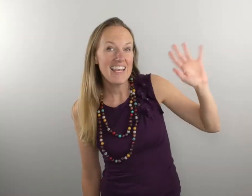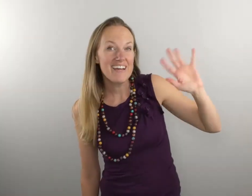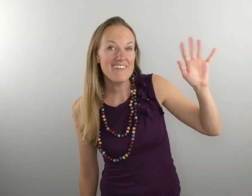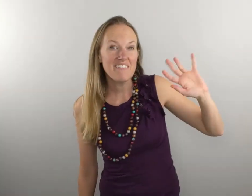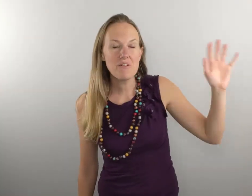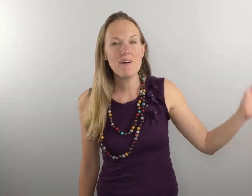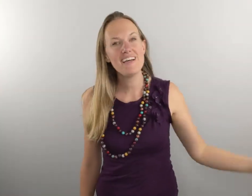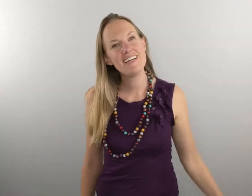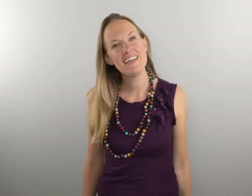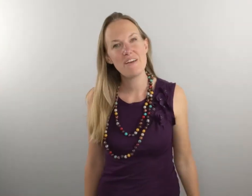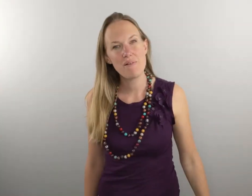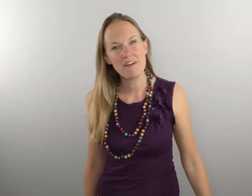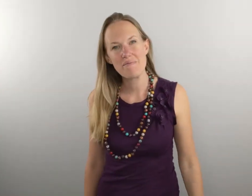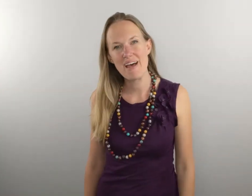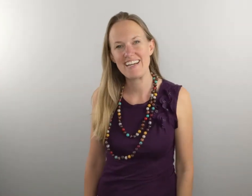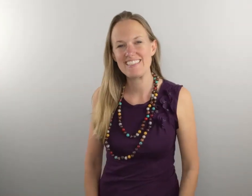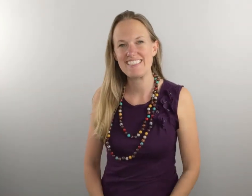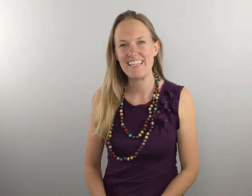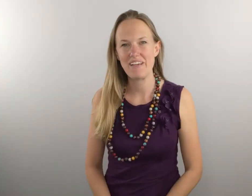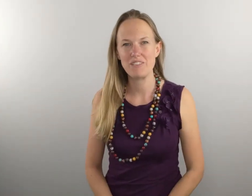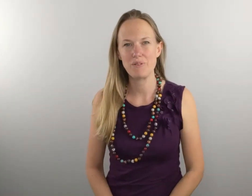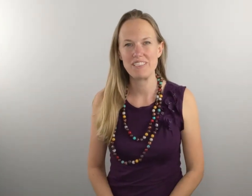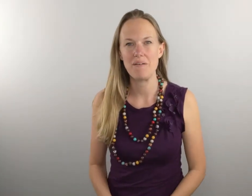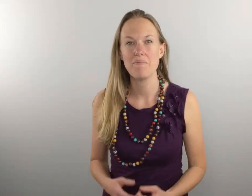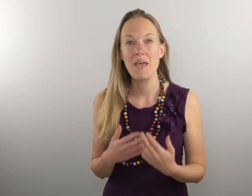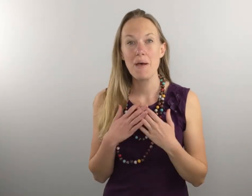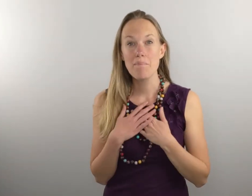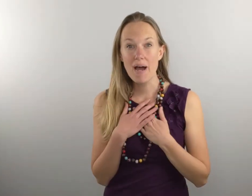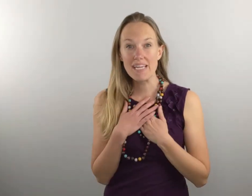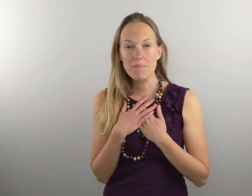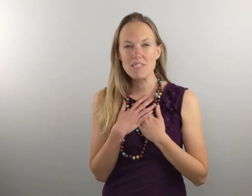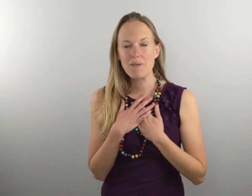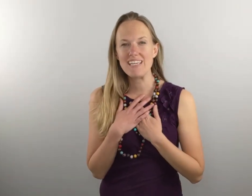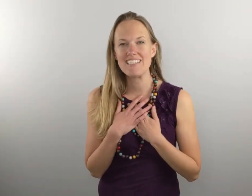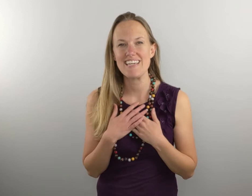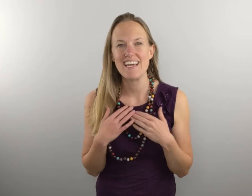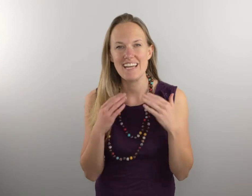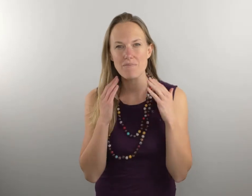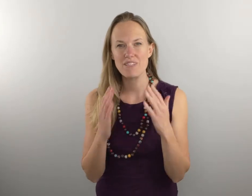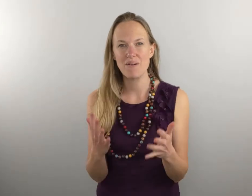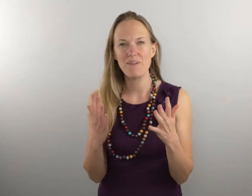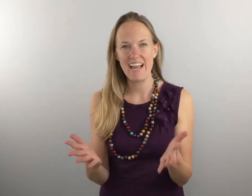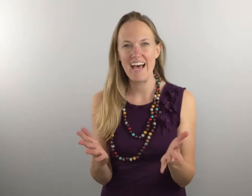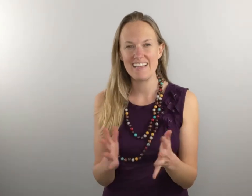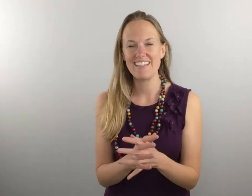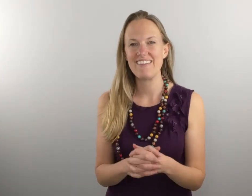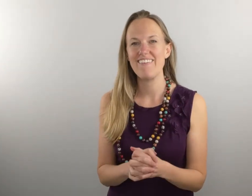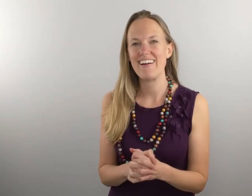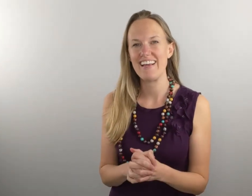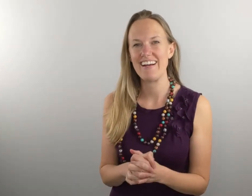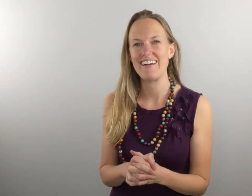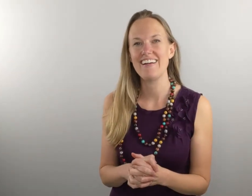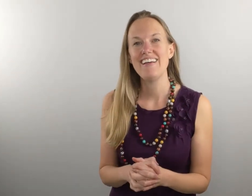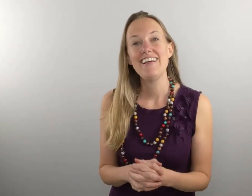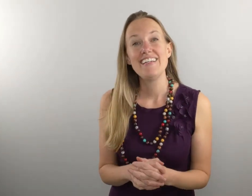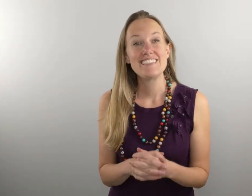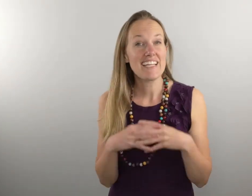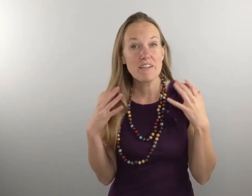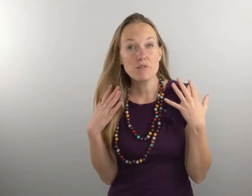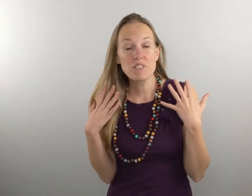Hello everyone, and welcome back to Sign Language Worship. My name is Mandy, and I'm so glad that you are here. Sign Language Worship